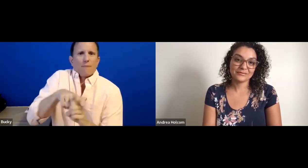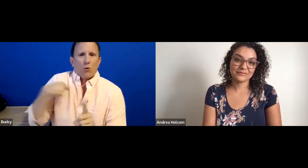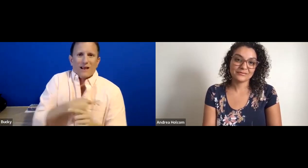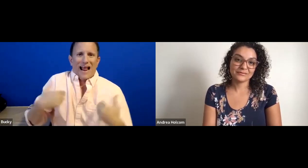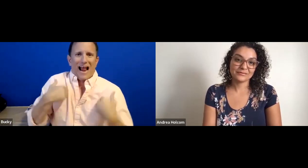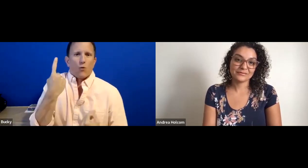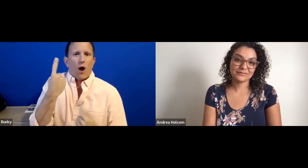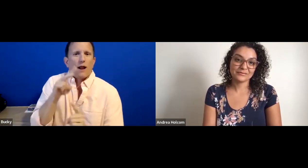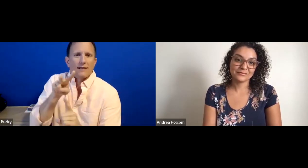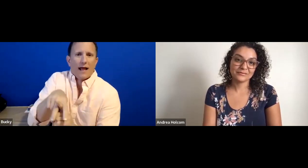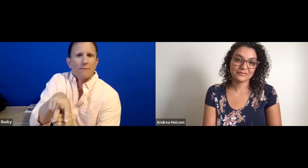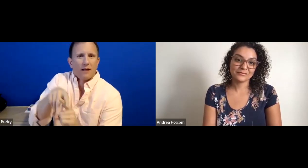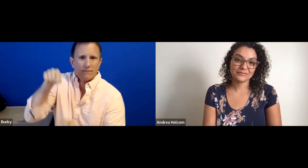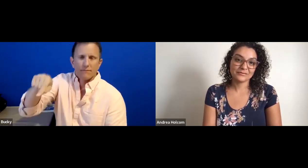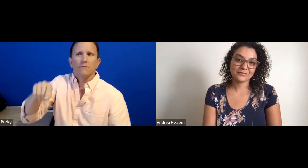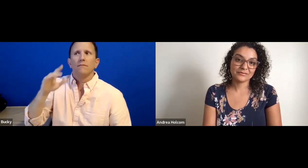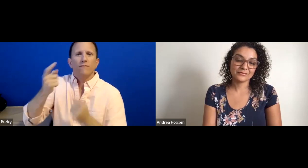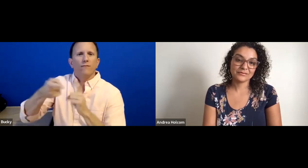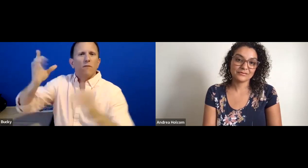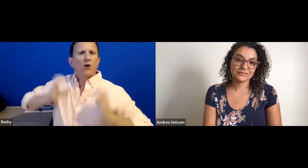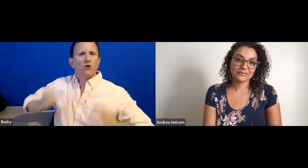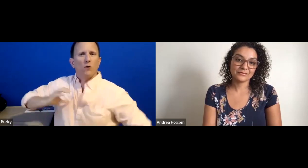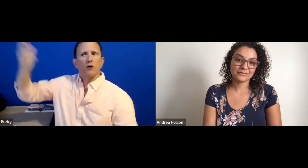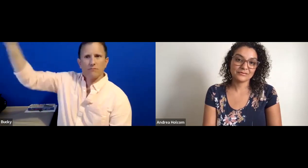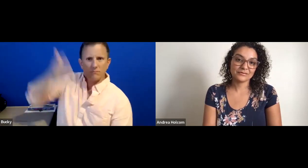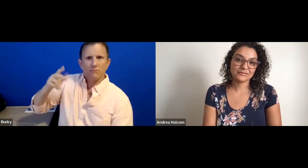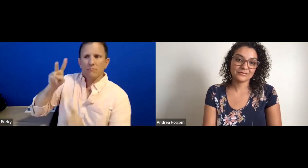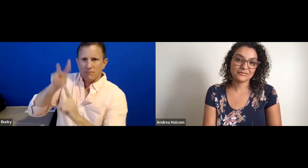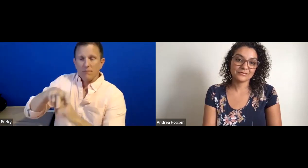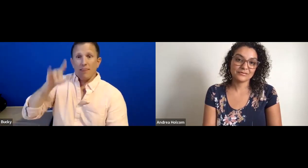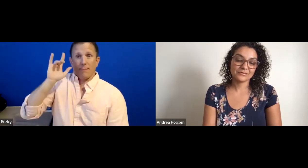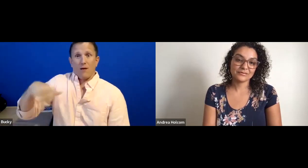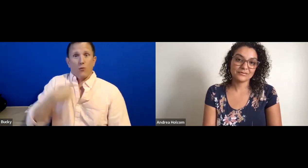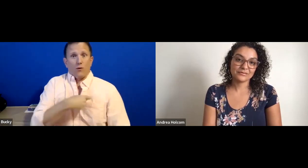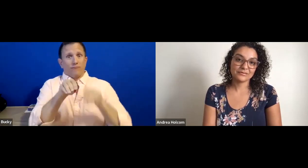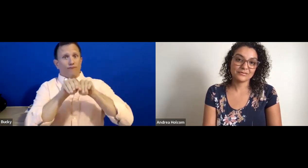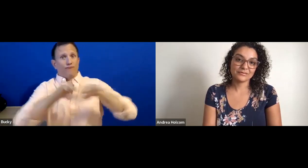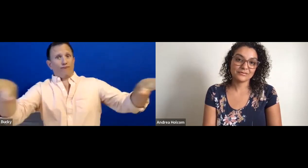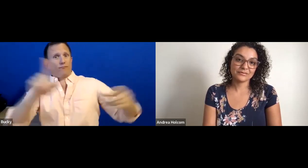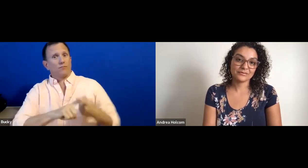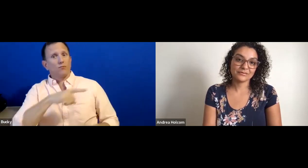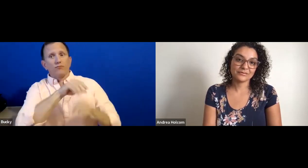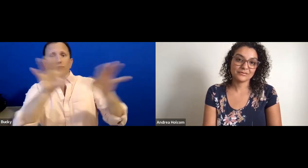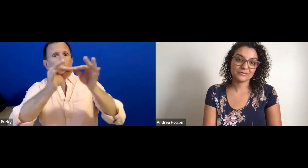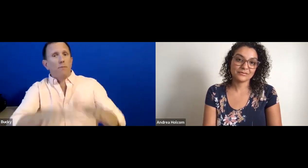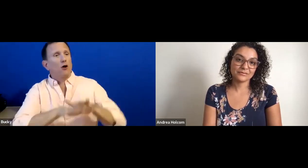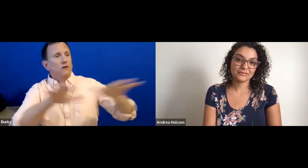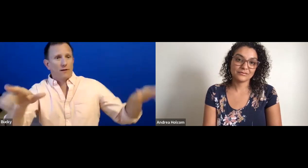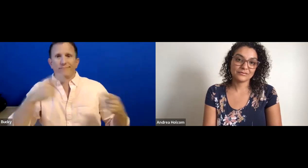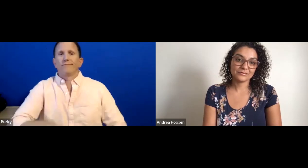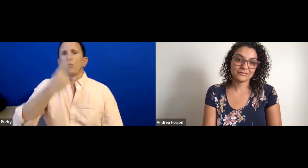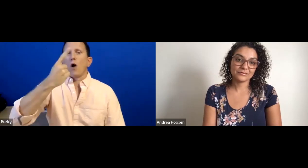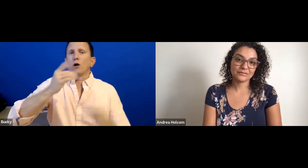So I'd like to kick this discussion off in regards to an assignment that we had. We received an assignment from a requesting